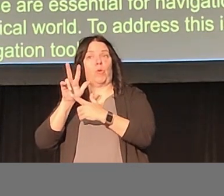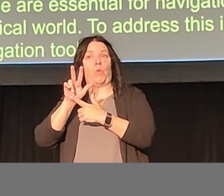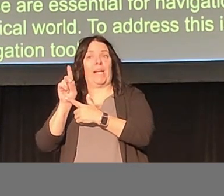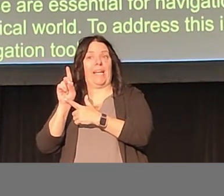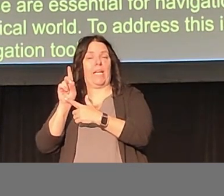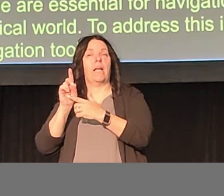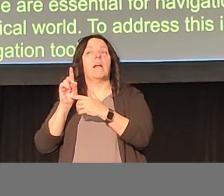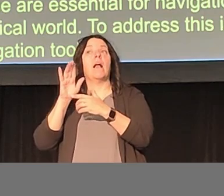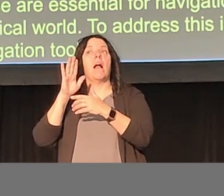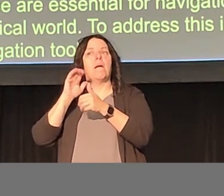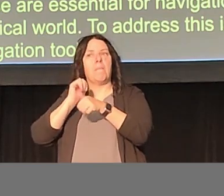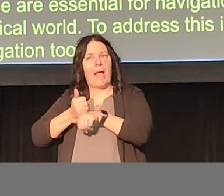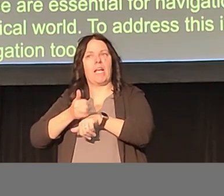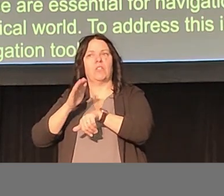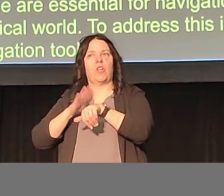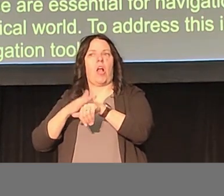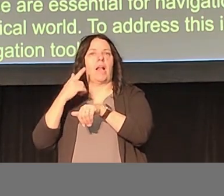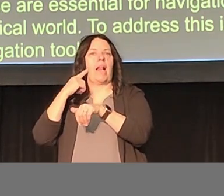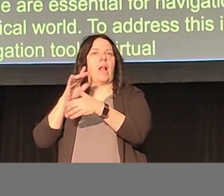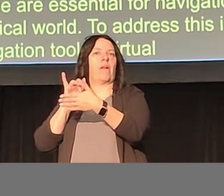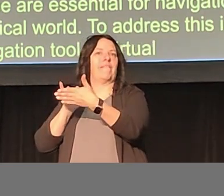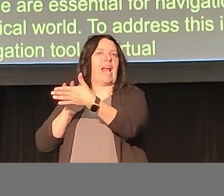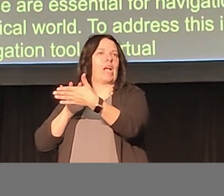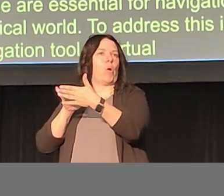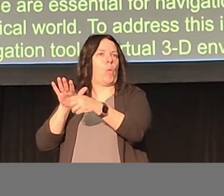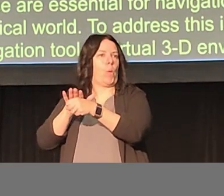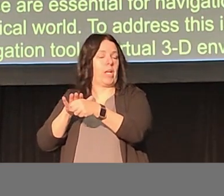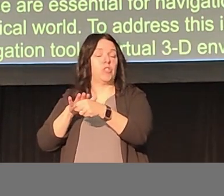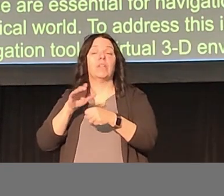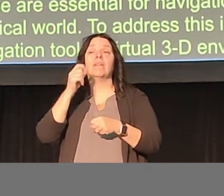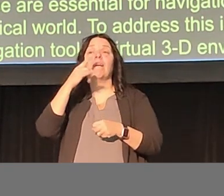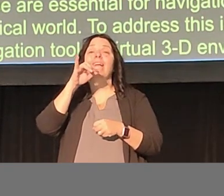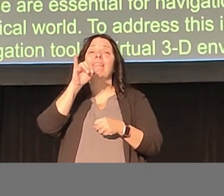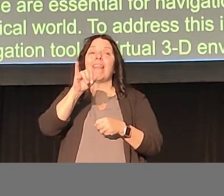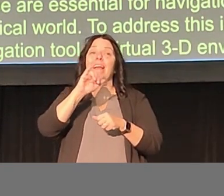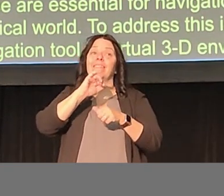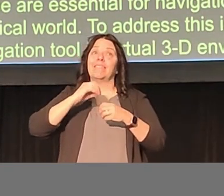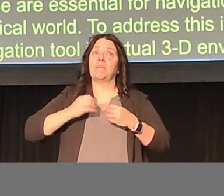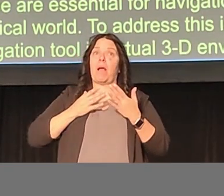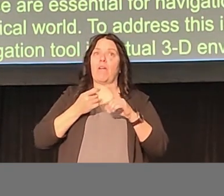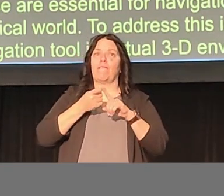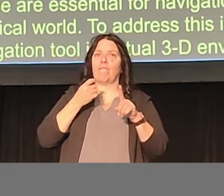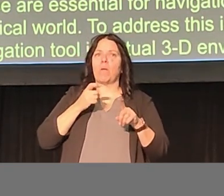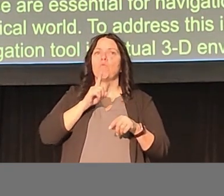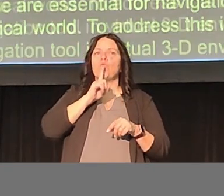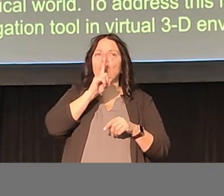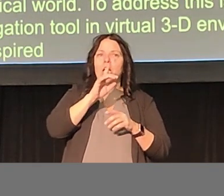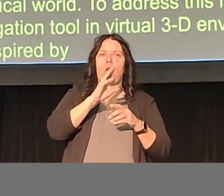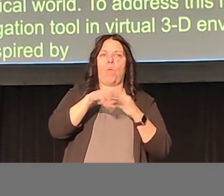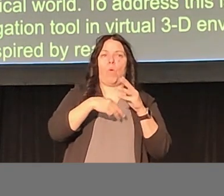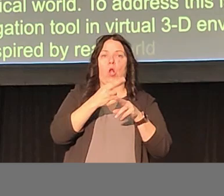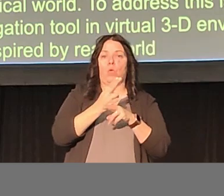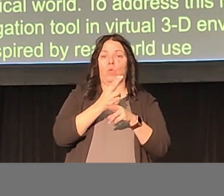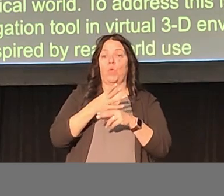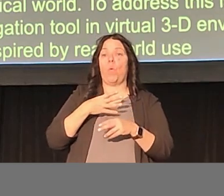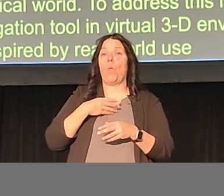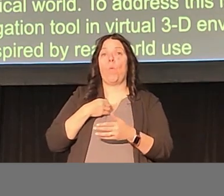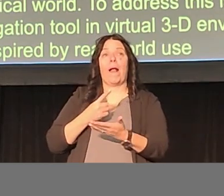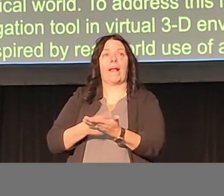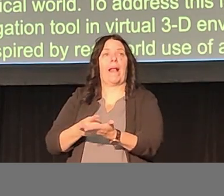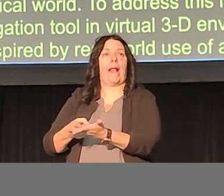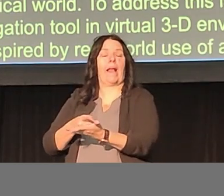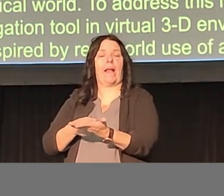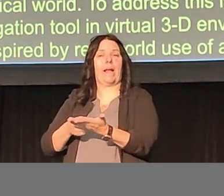active echolocation. This is inspired by real-world use of a white cane tapping, clapping, and